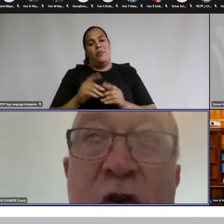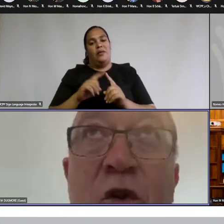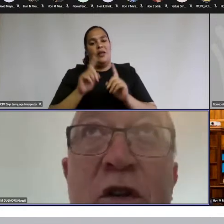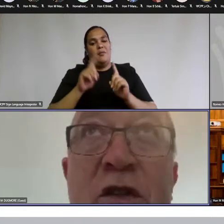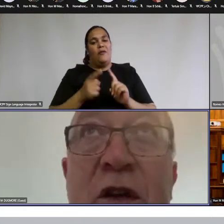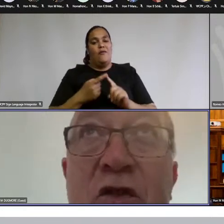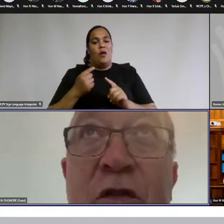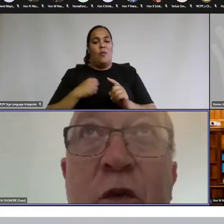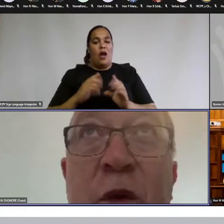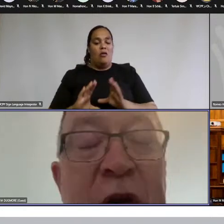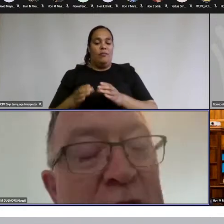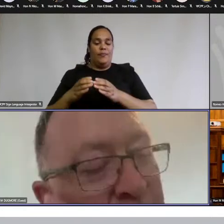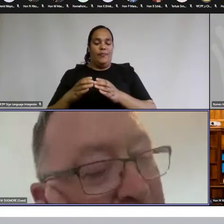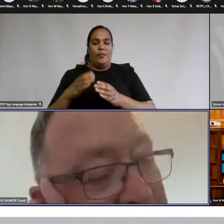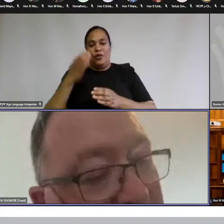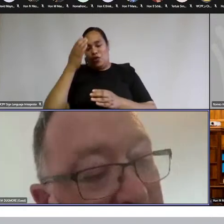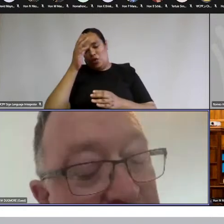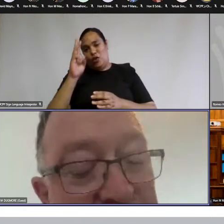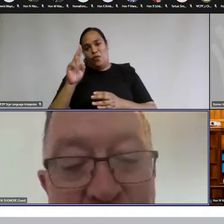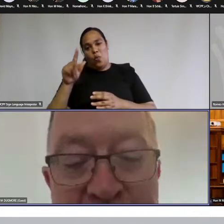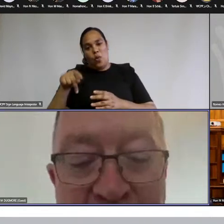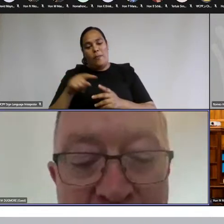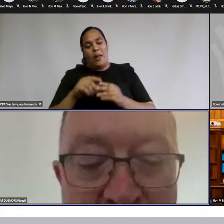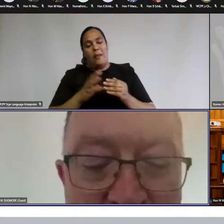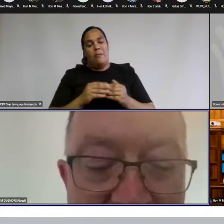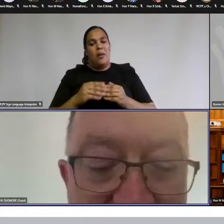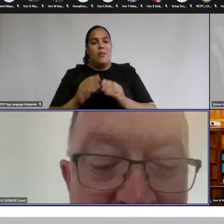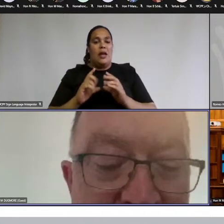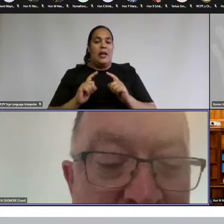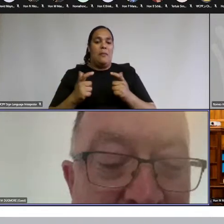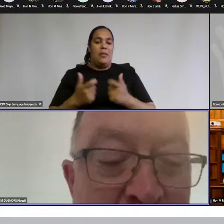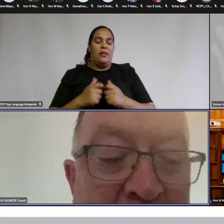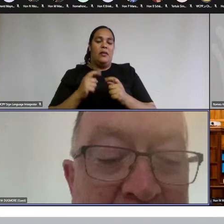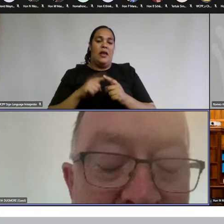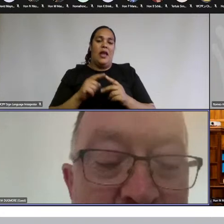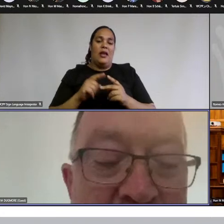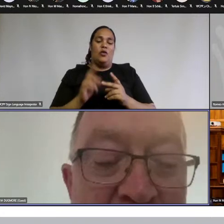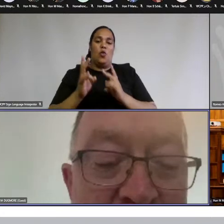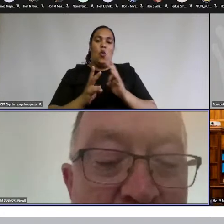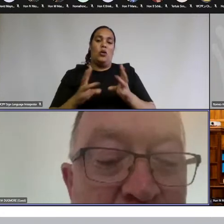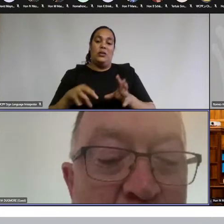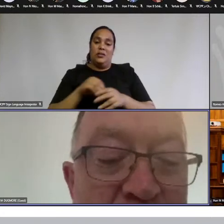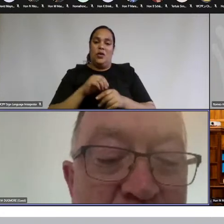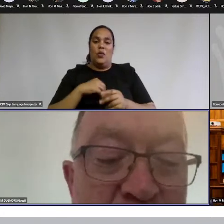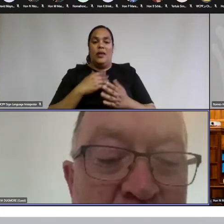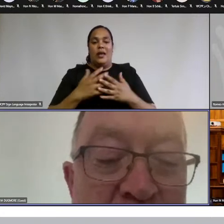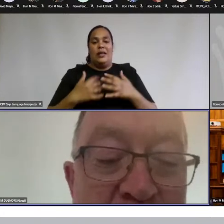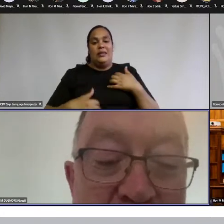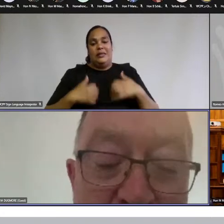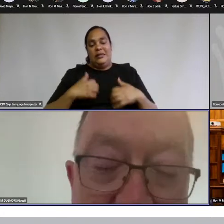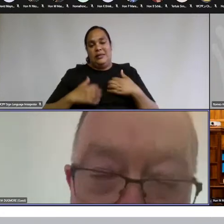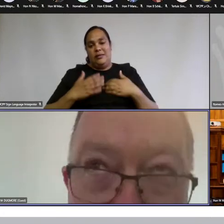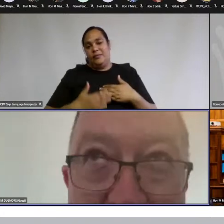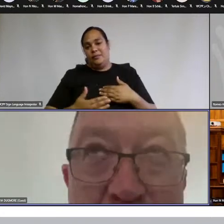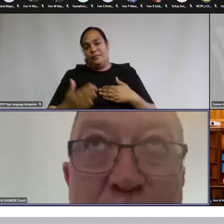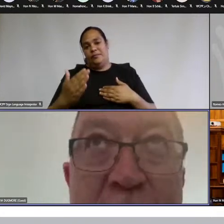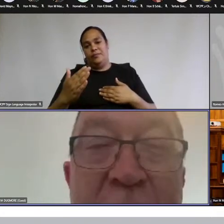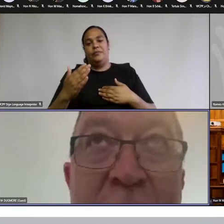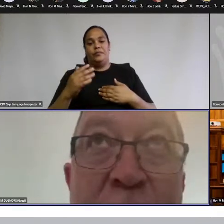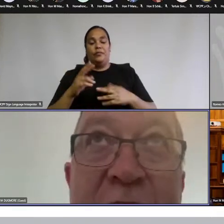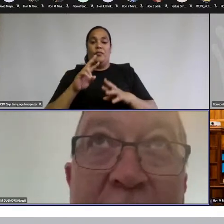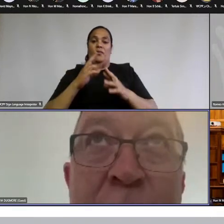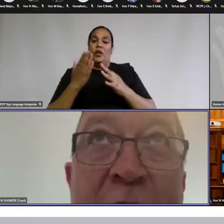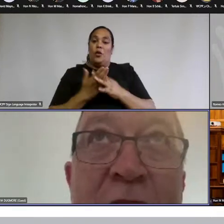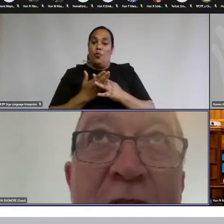from our caucus, our Chief Whip, members of the Poll Committee and caucus. I think we can look forward to a well-deserved